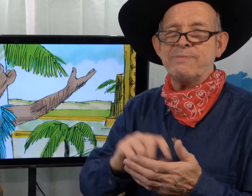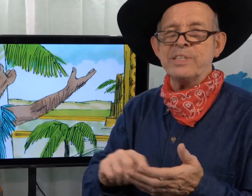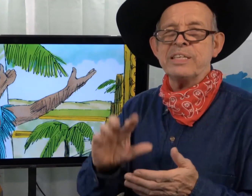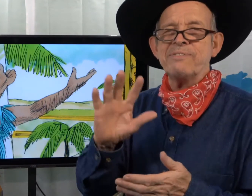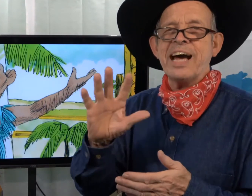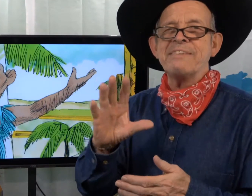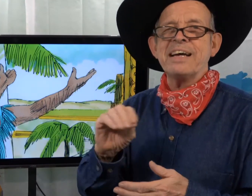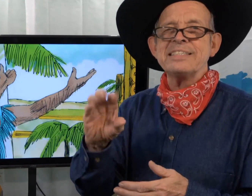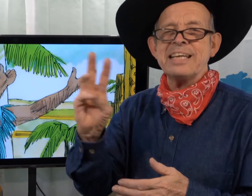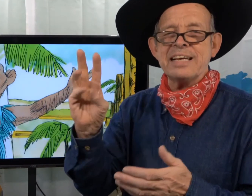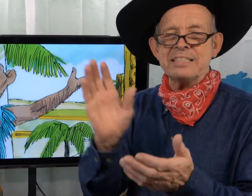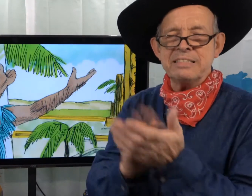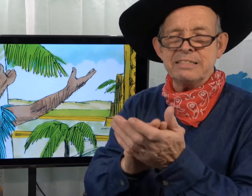verse 5 and 6.